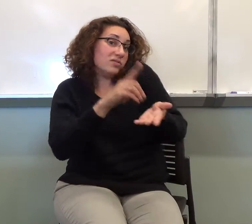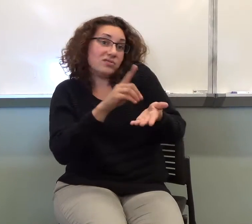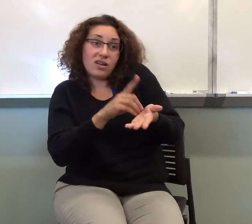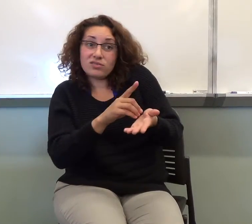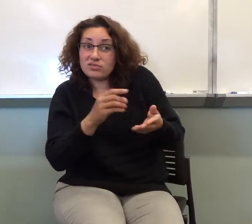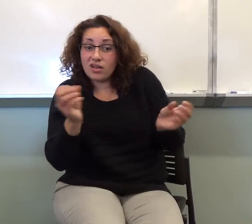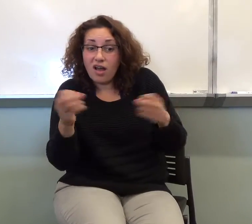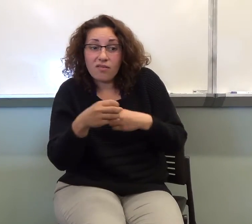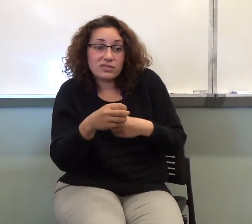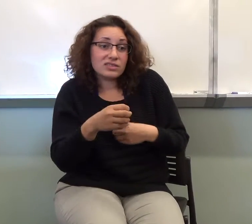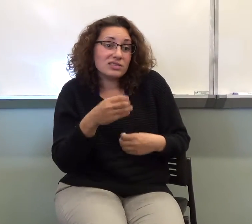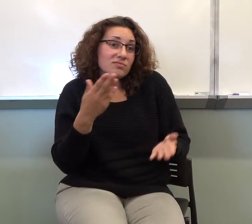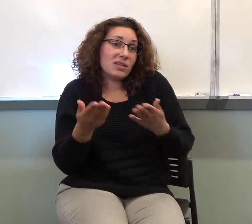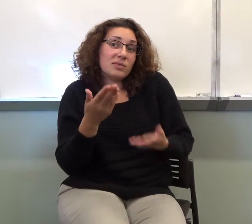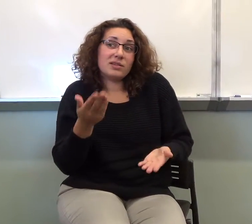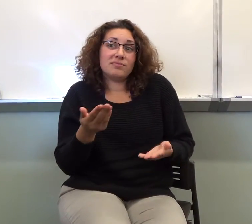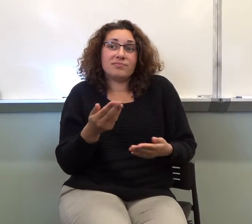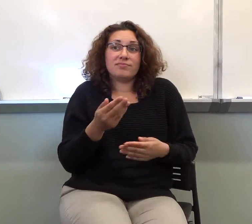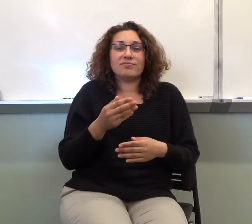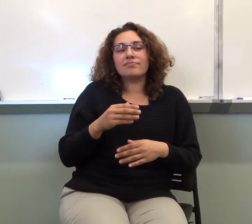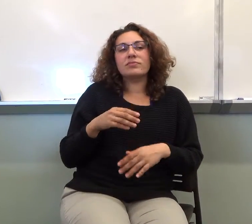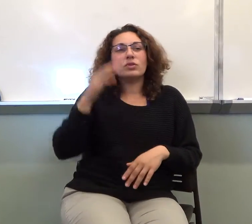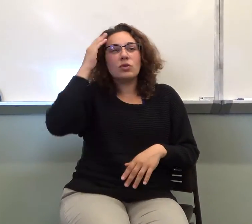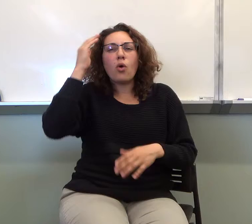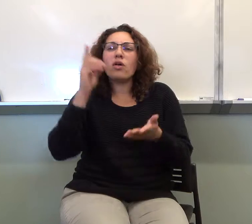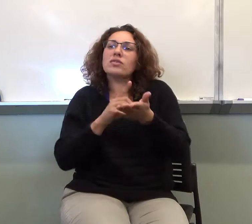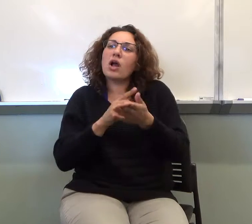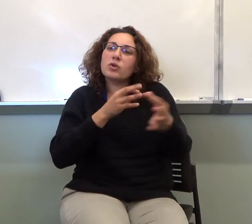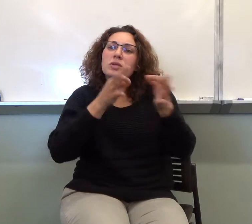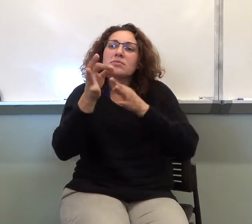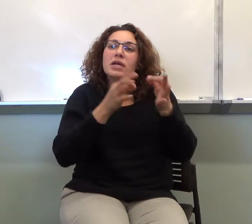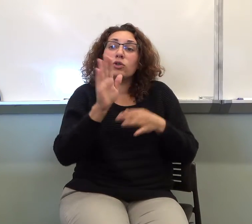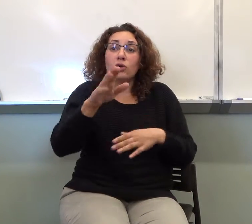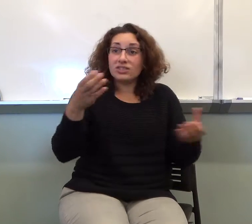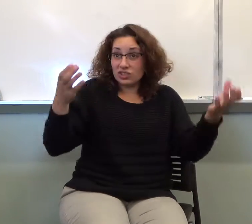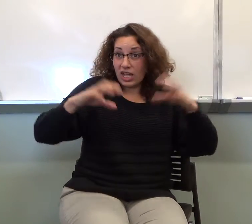know, probability of surviving this operation is, you know, and that's,